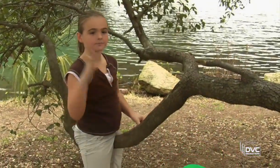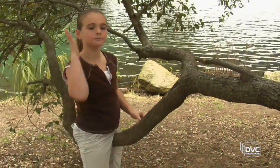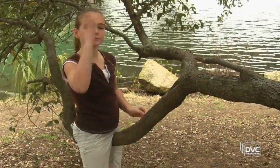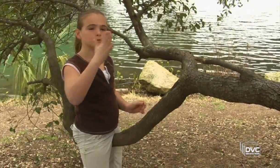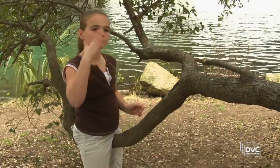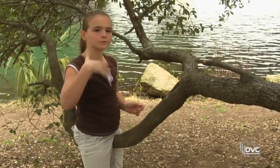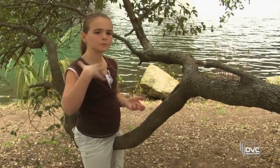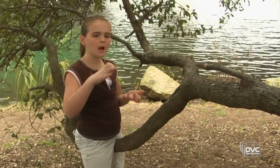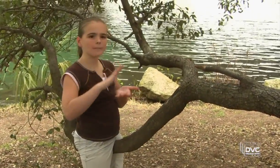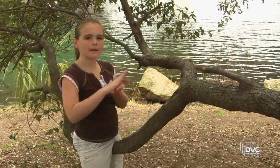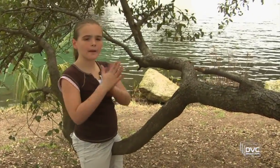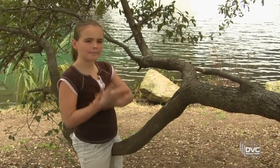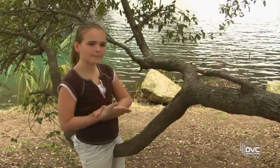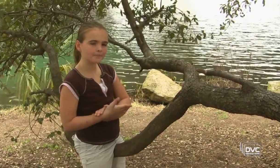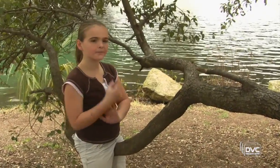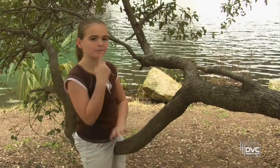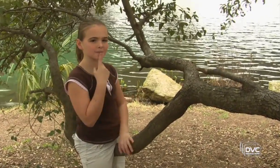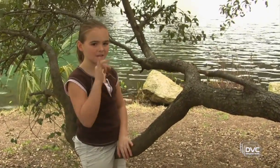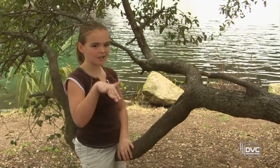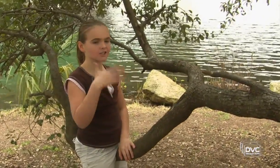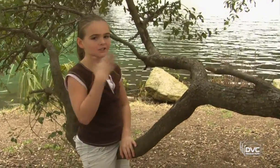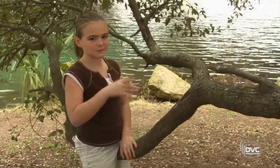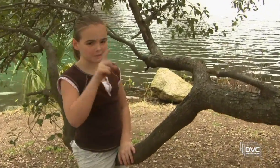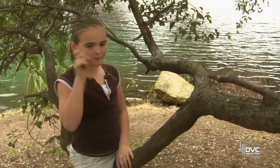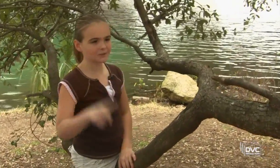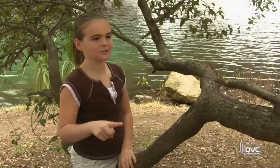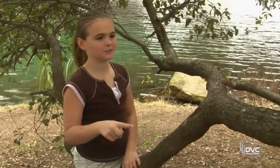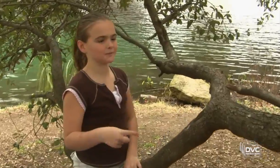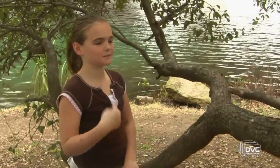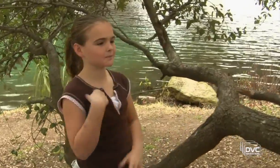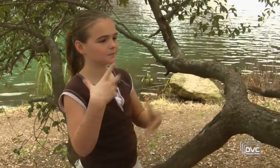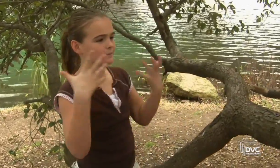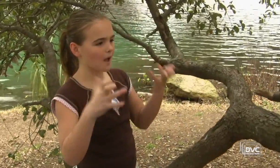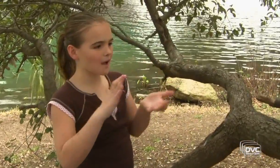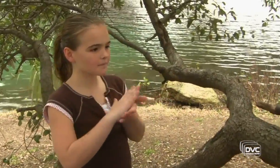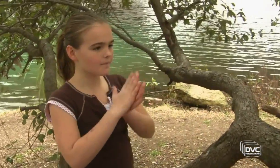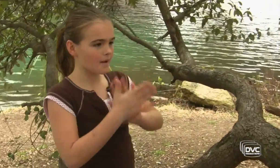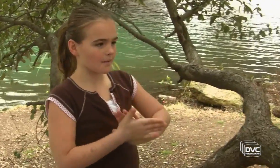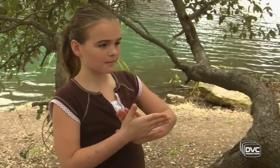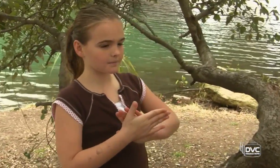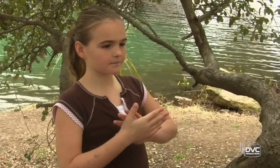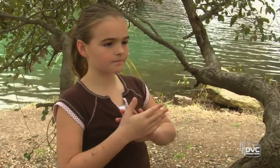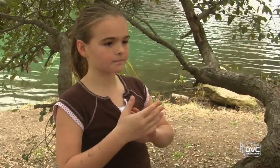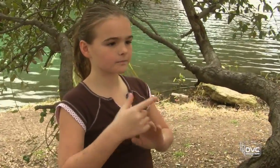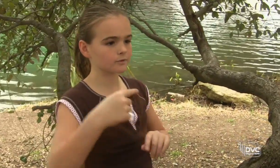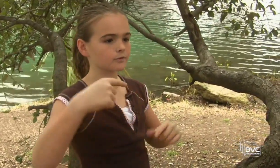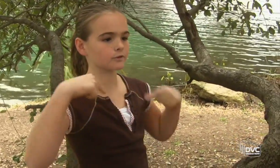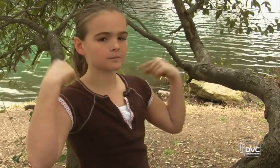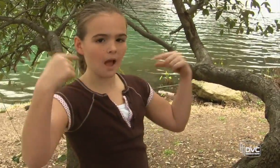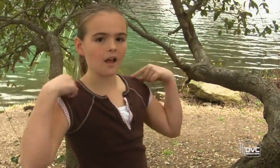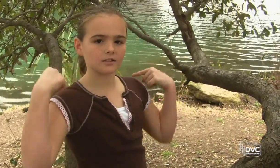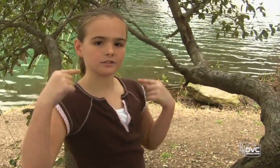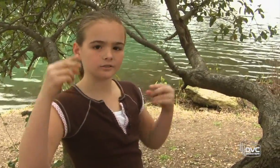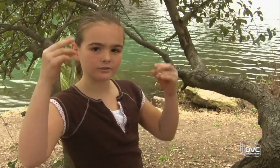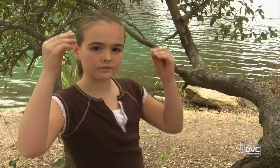In the future, I want to become... Oh, that's a good question. I want to become a gymnastics